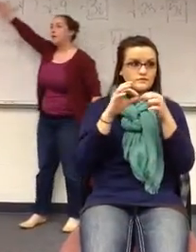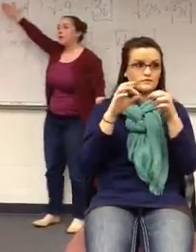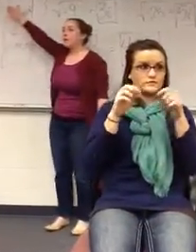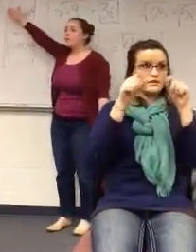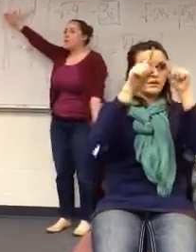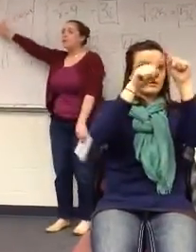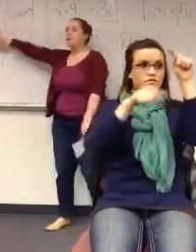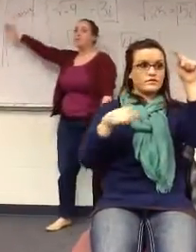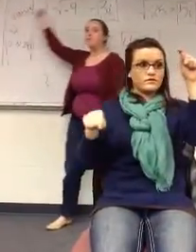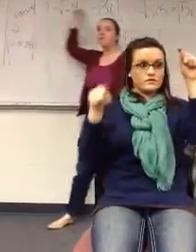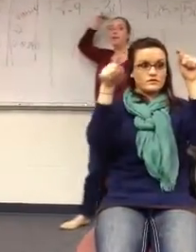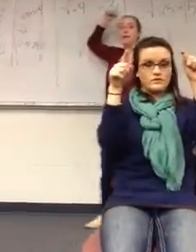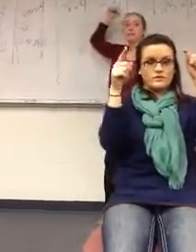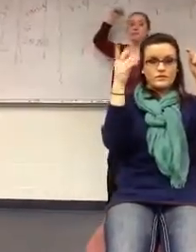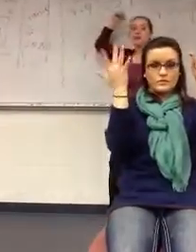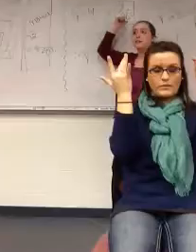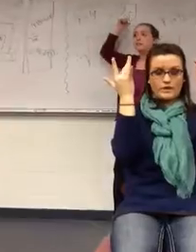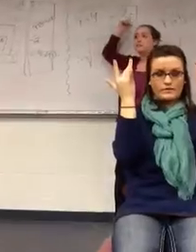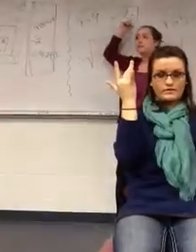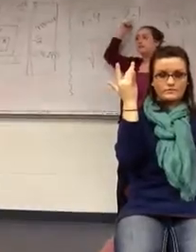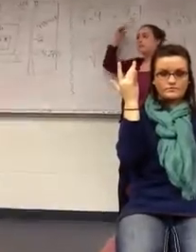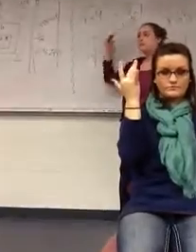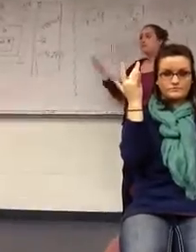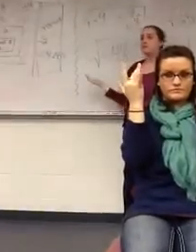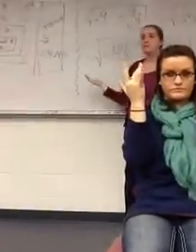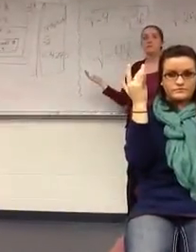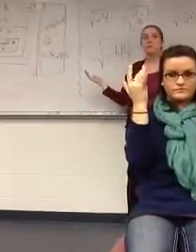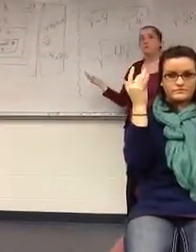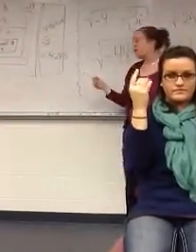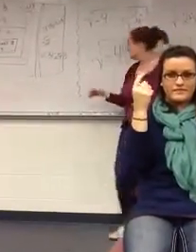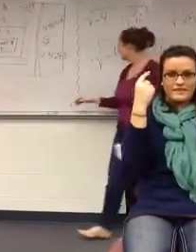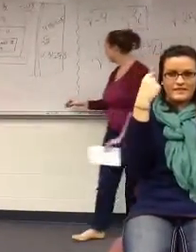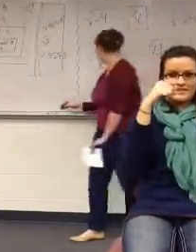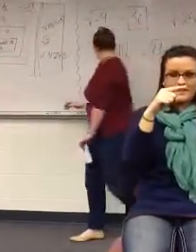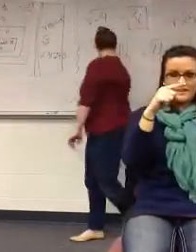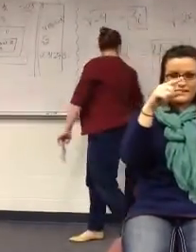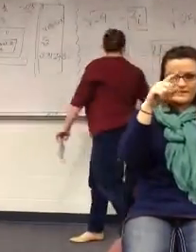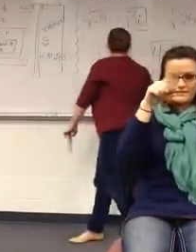all this information down to put a negative sign in a root. What's the point?